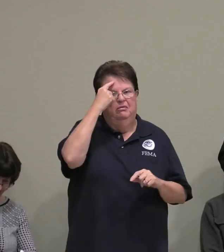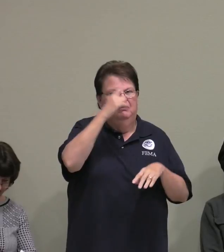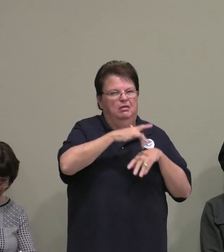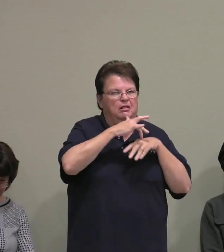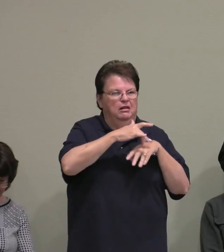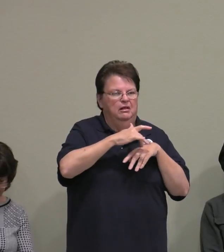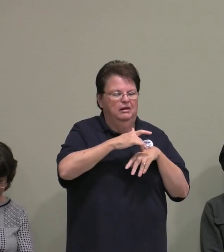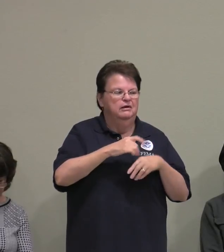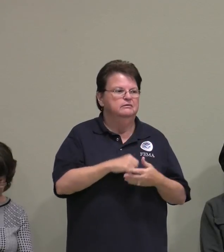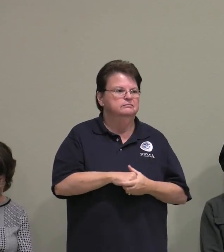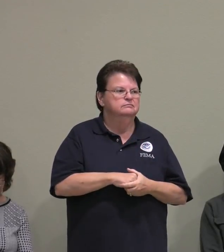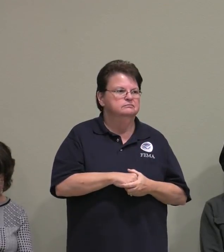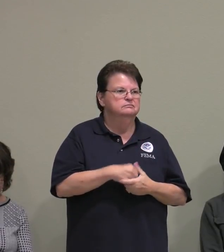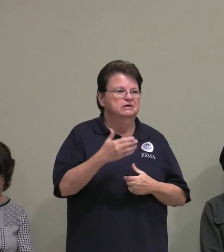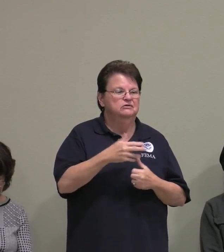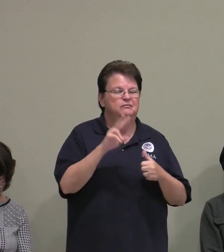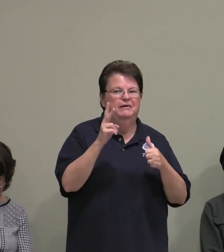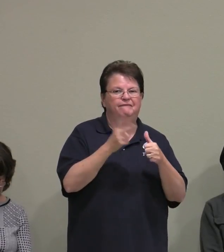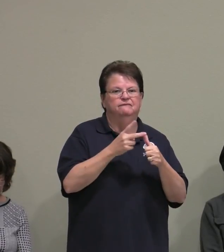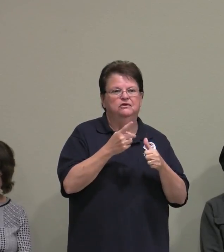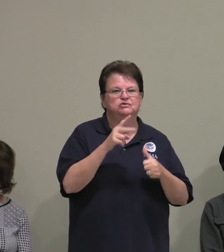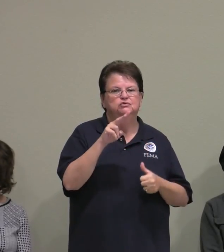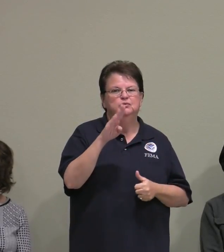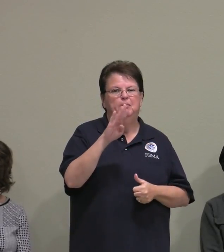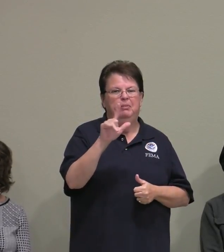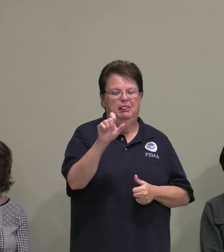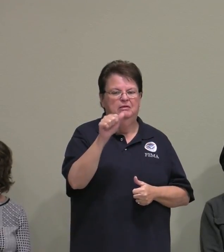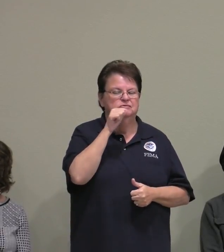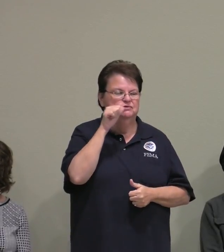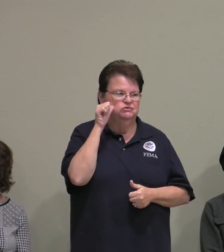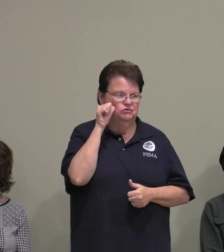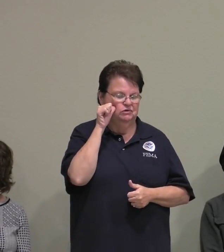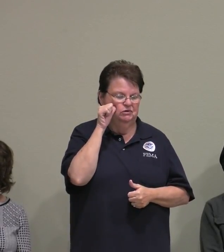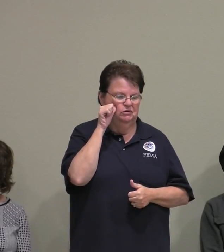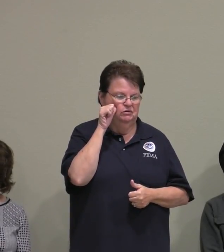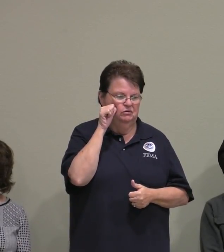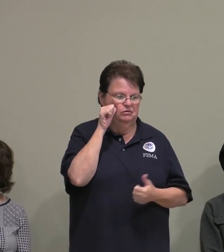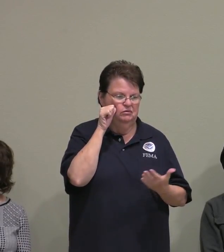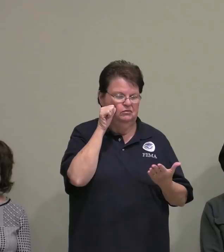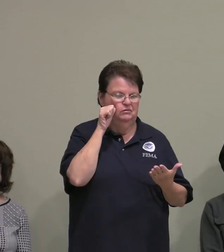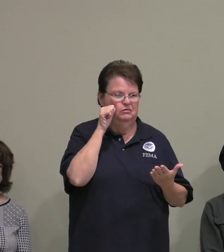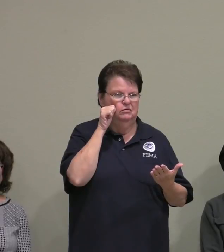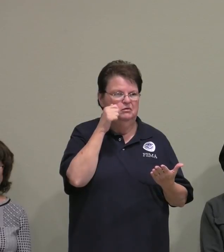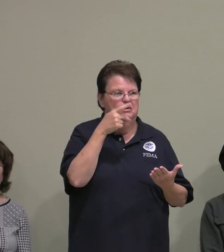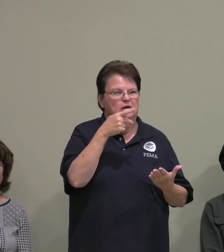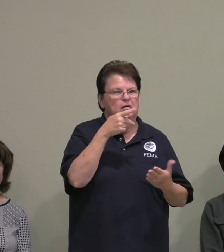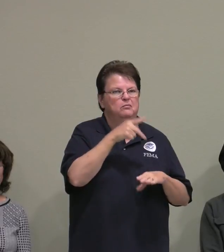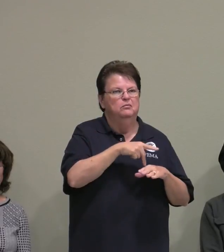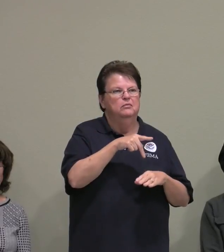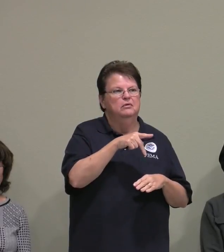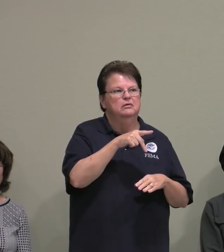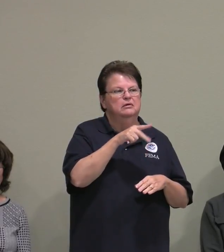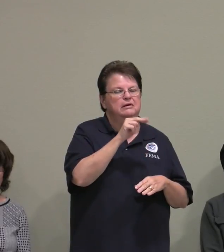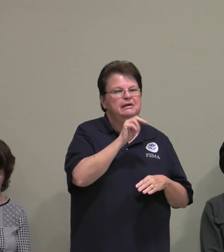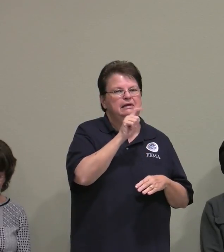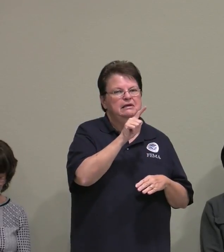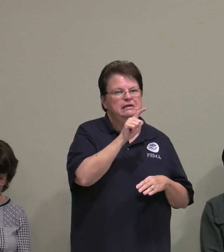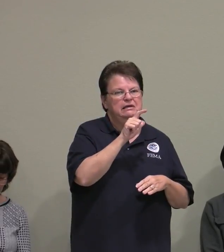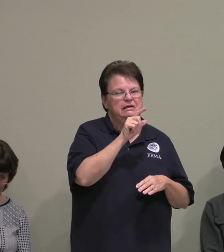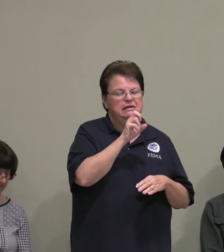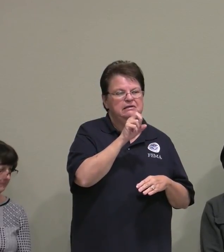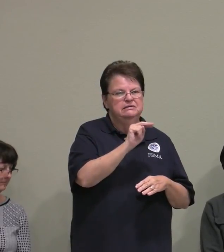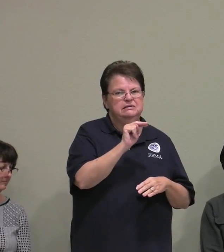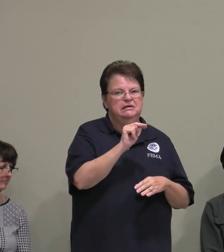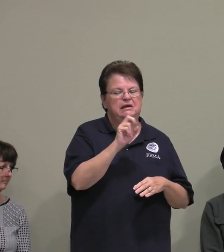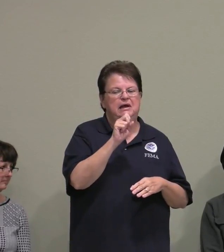I introduced my first two bills yesterday. And principal co-authors on that are Senator Nielsen and Assemblyman